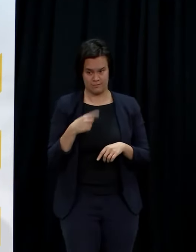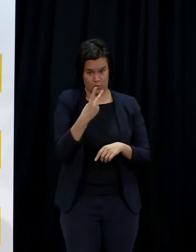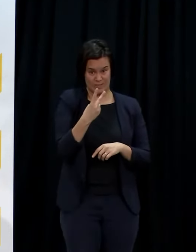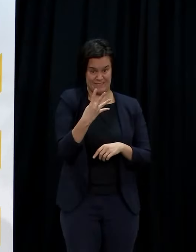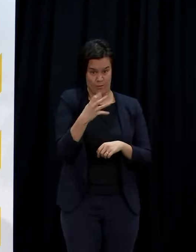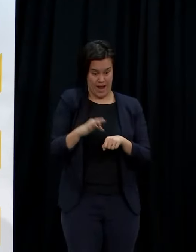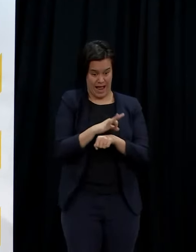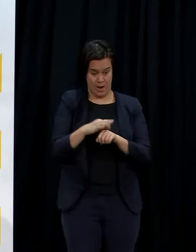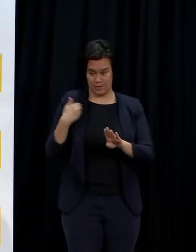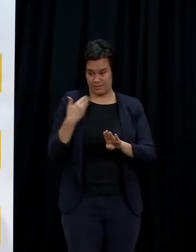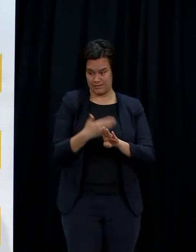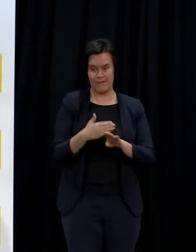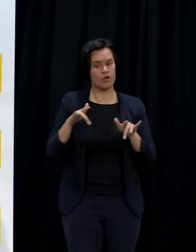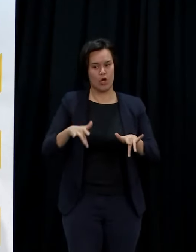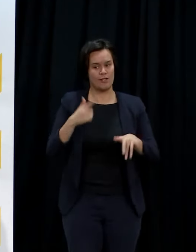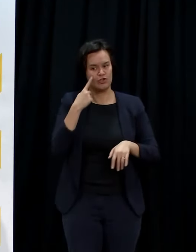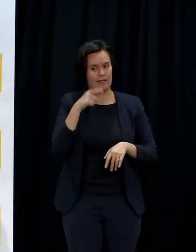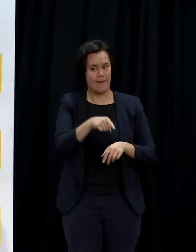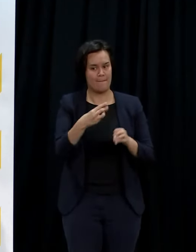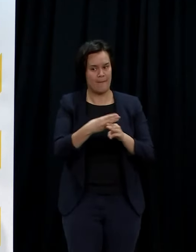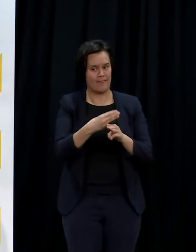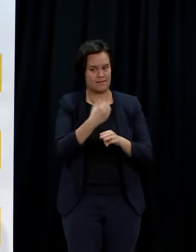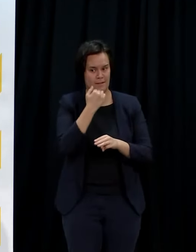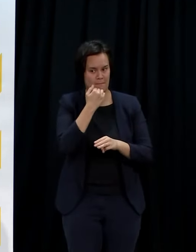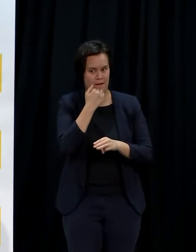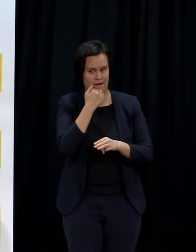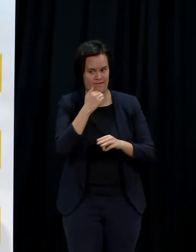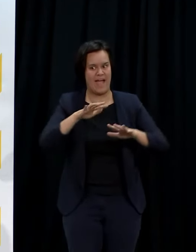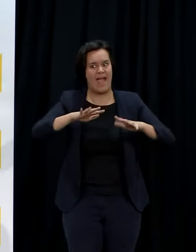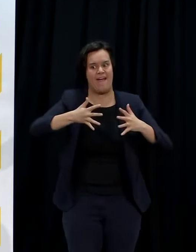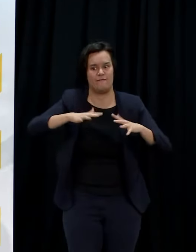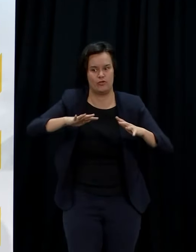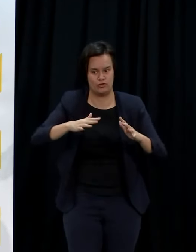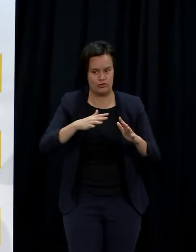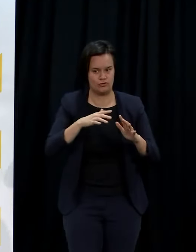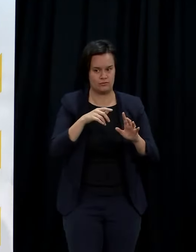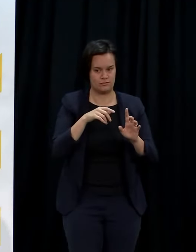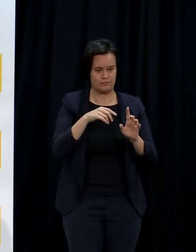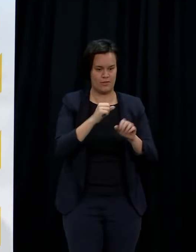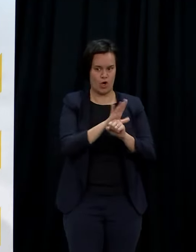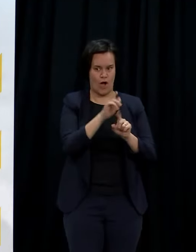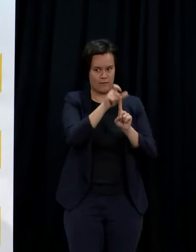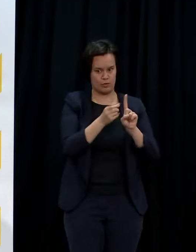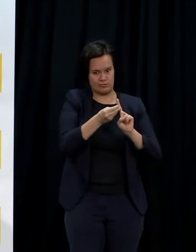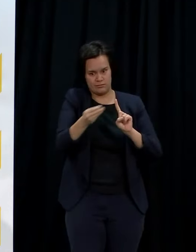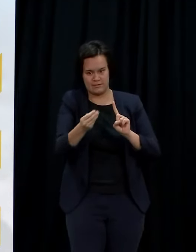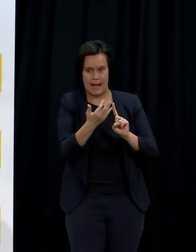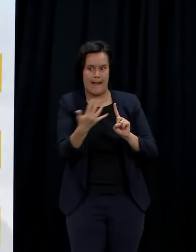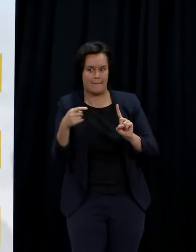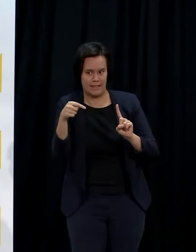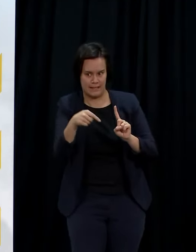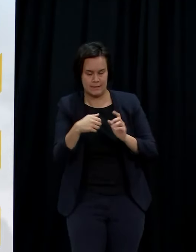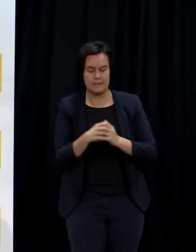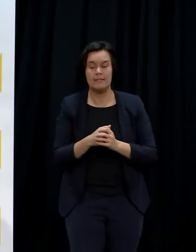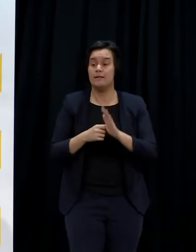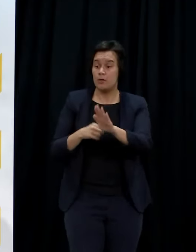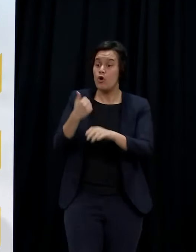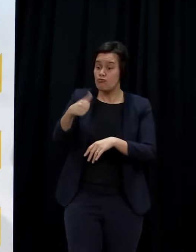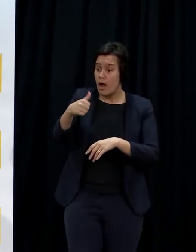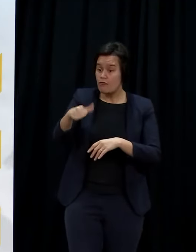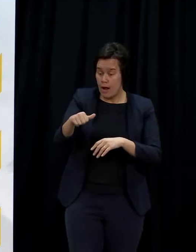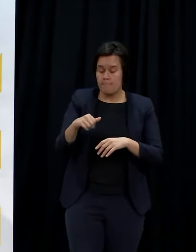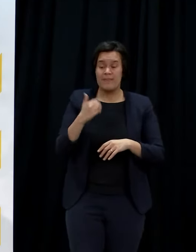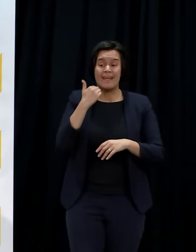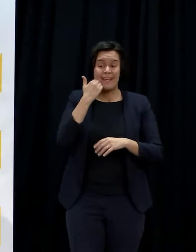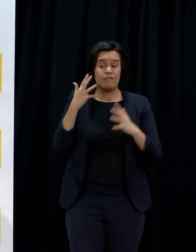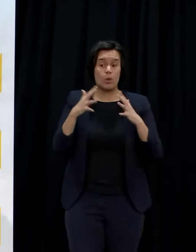hours. On vaccination, you're right, we are vaccinating at an extraordinary rate. We do receive our doses from Pfizer weekly,